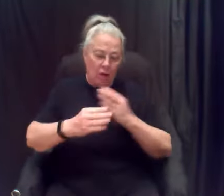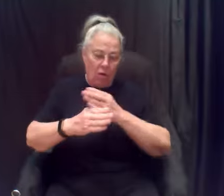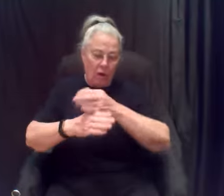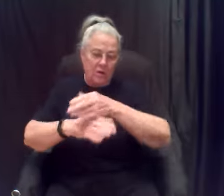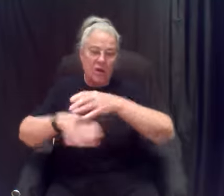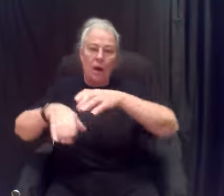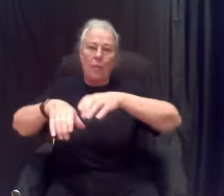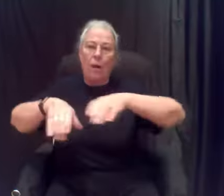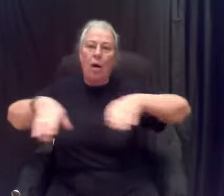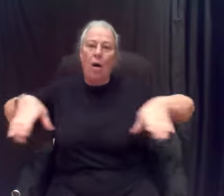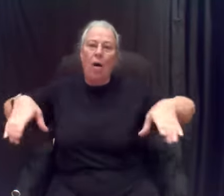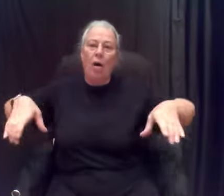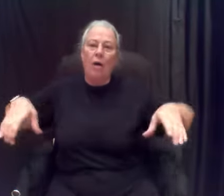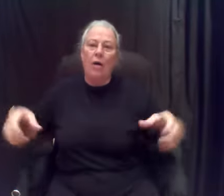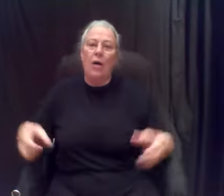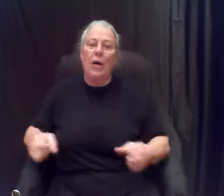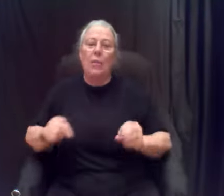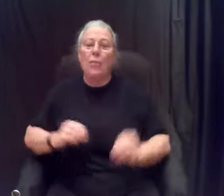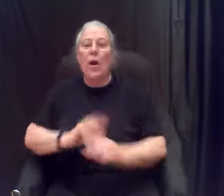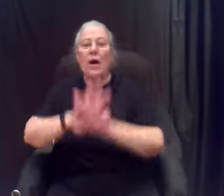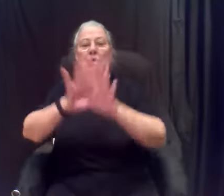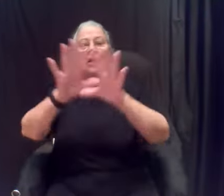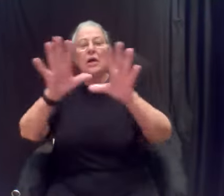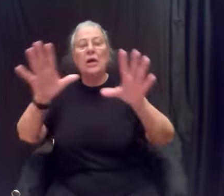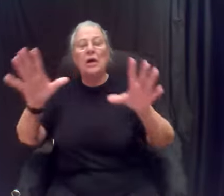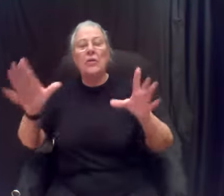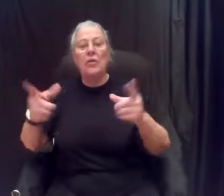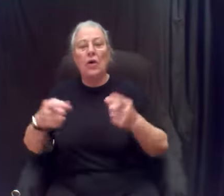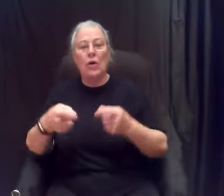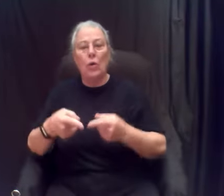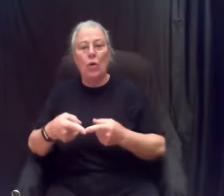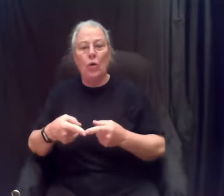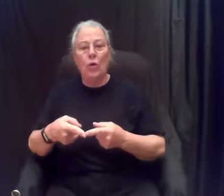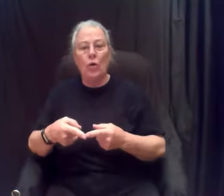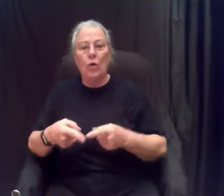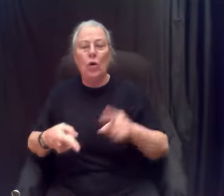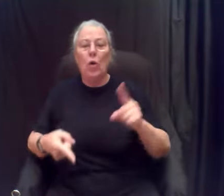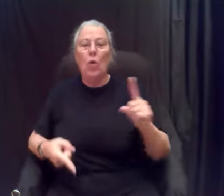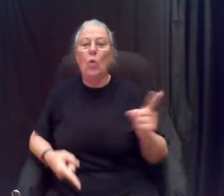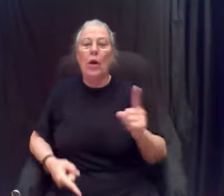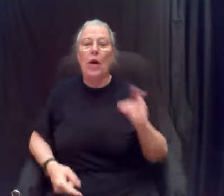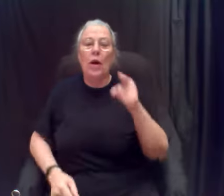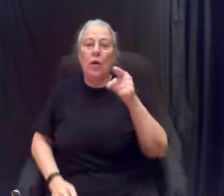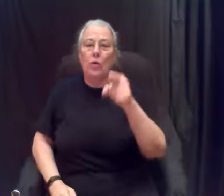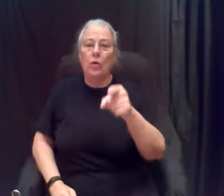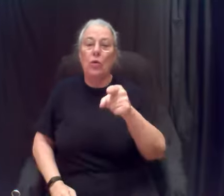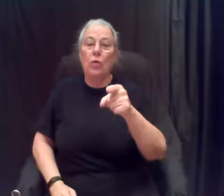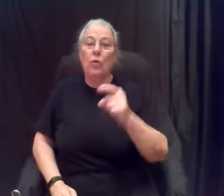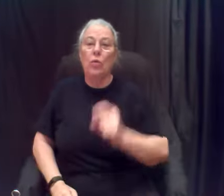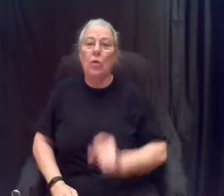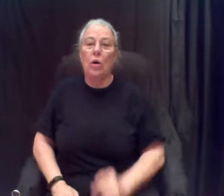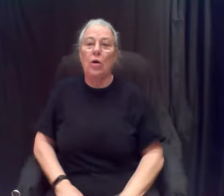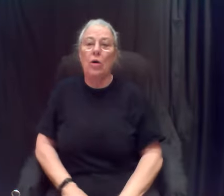across the bar. Brighten the corner where you